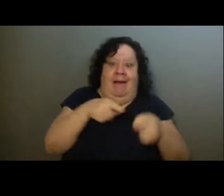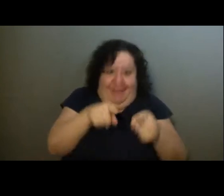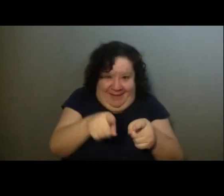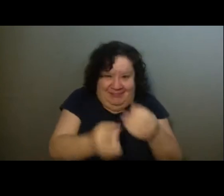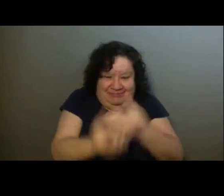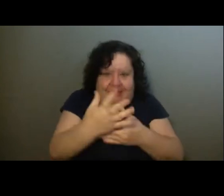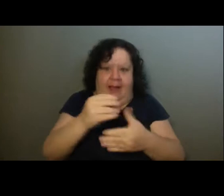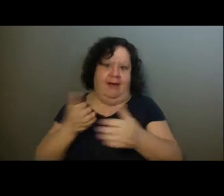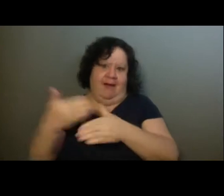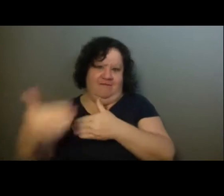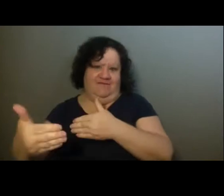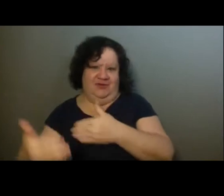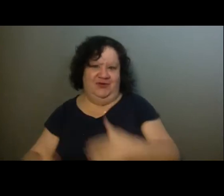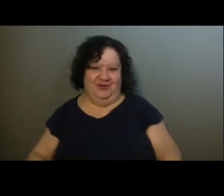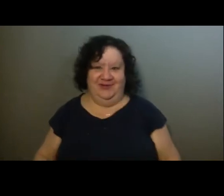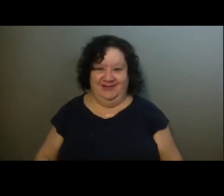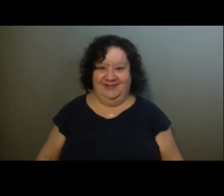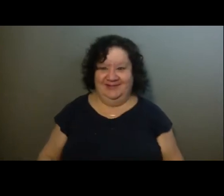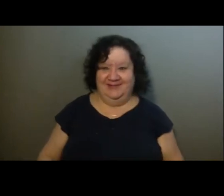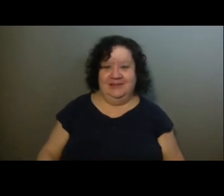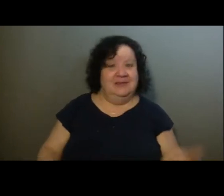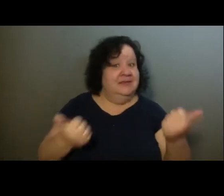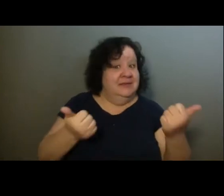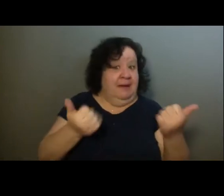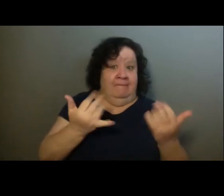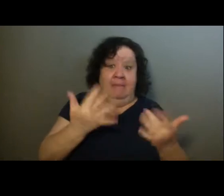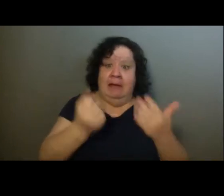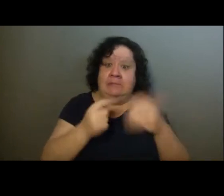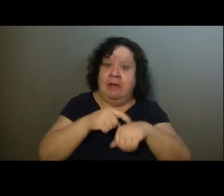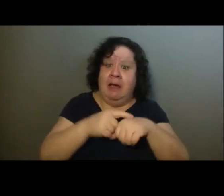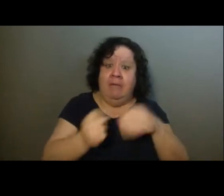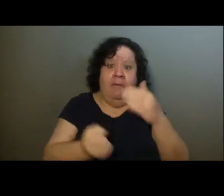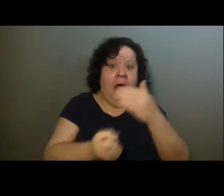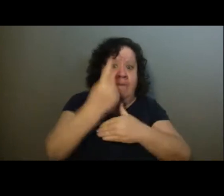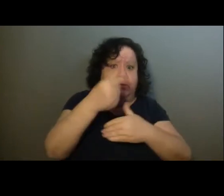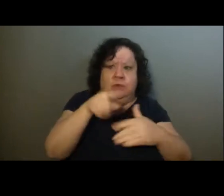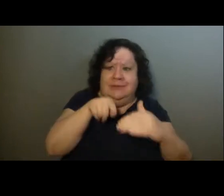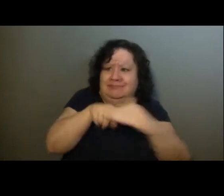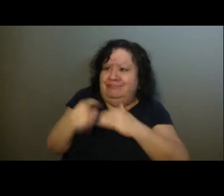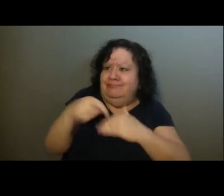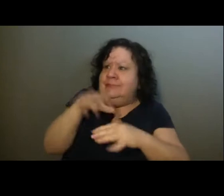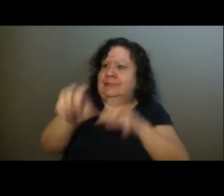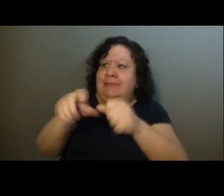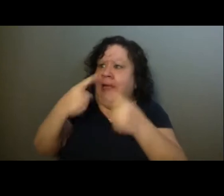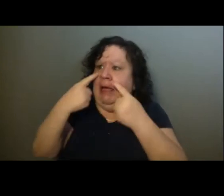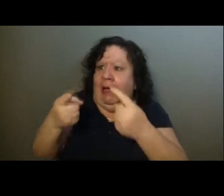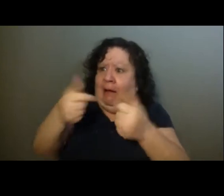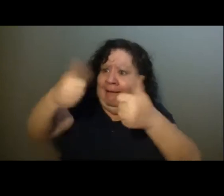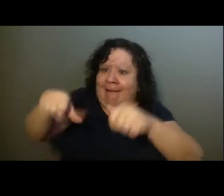timely and safely in case of a disaster. Hence, persons with disabilities remain, as it was already